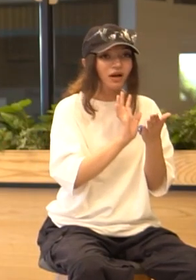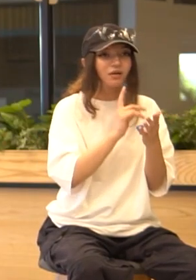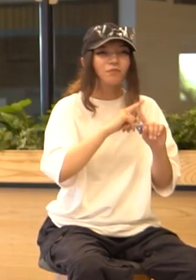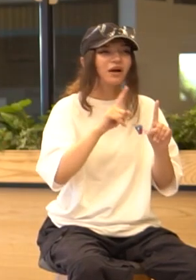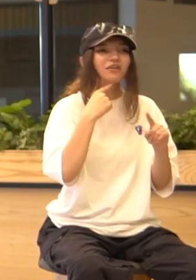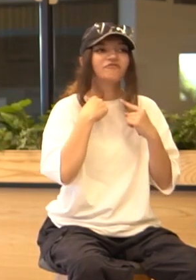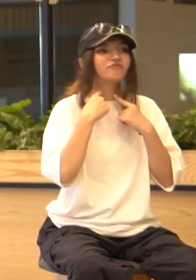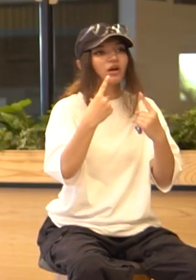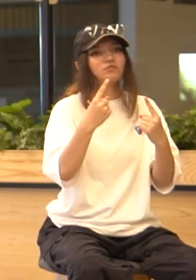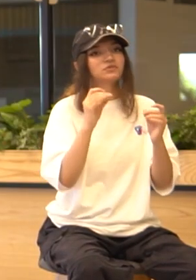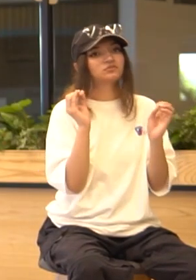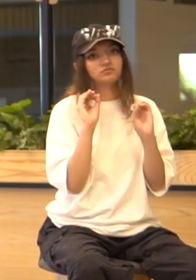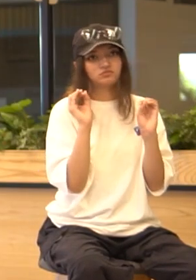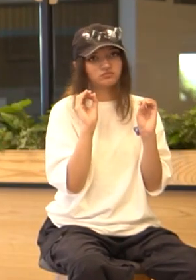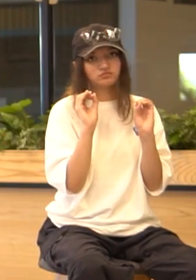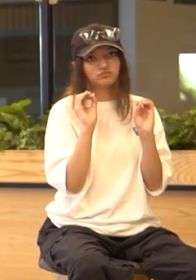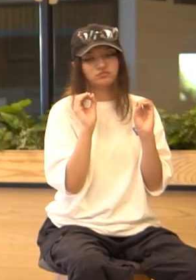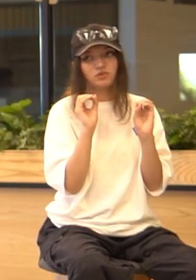known. And